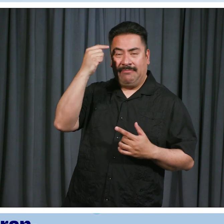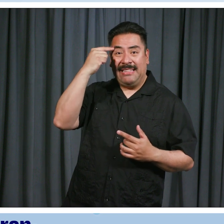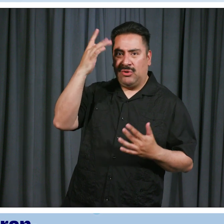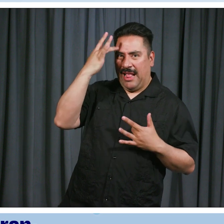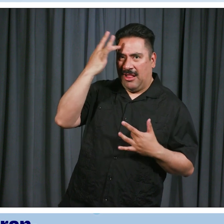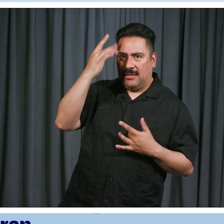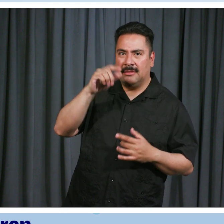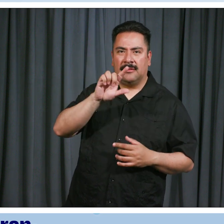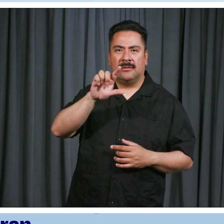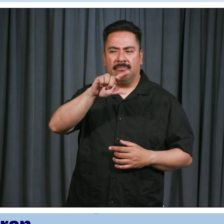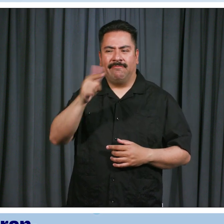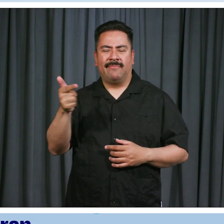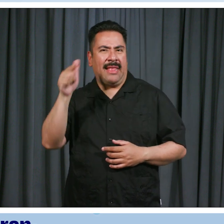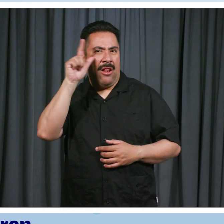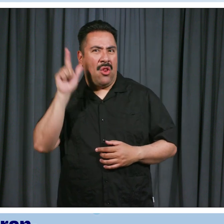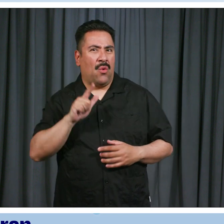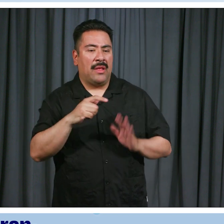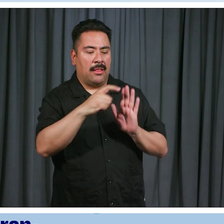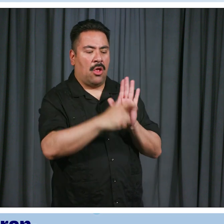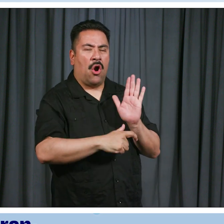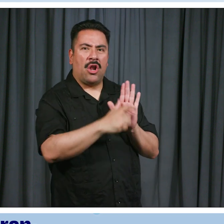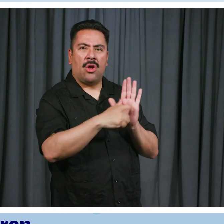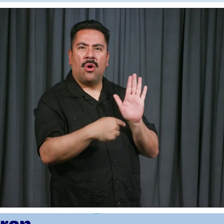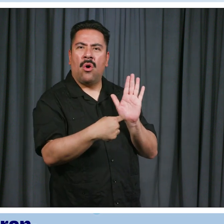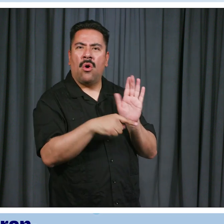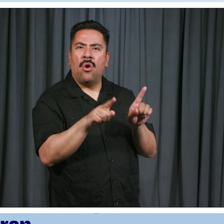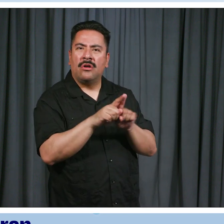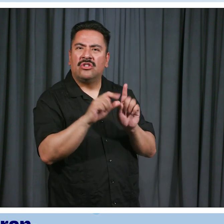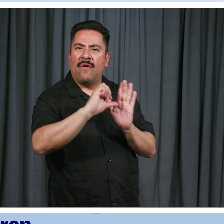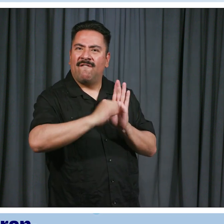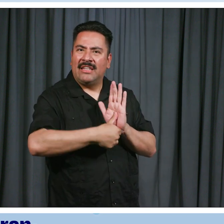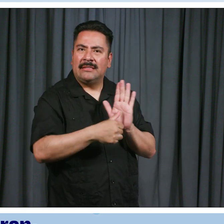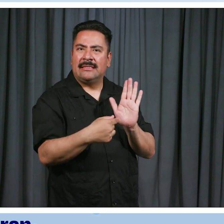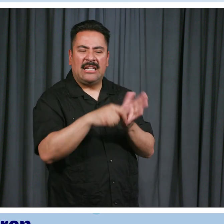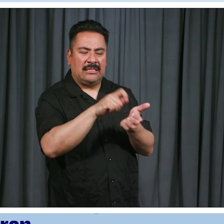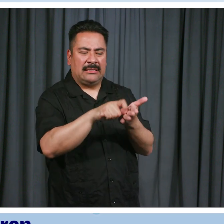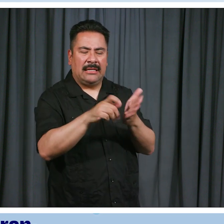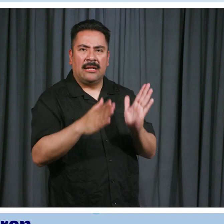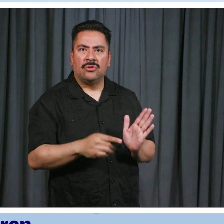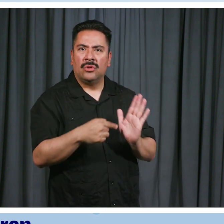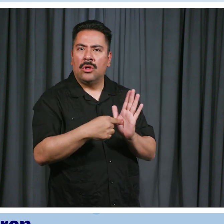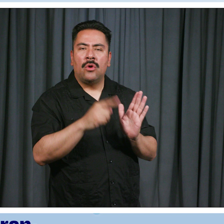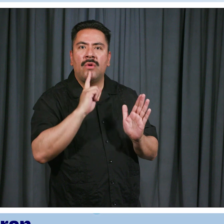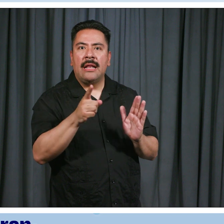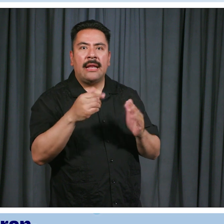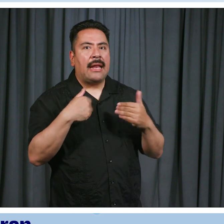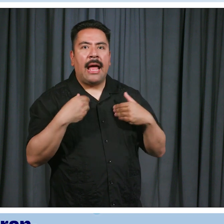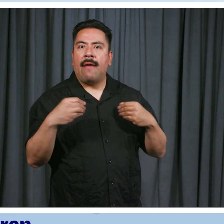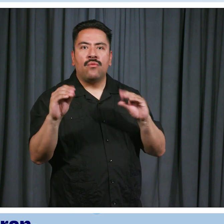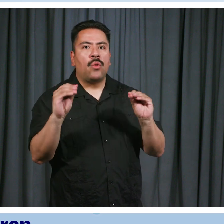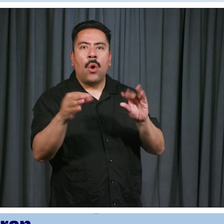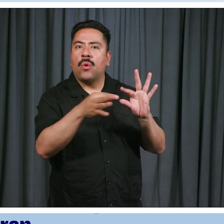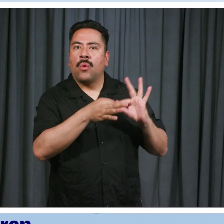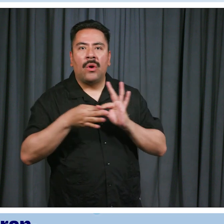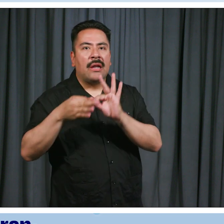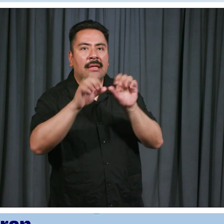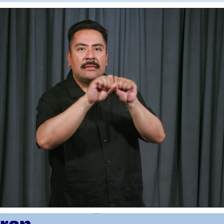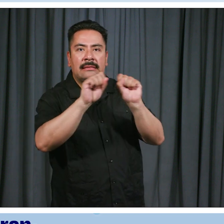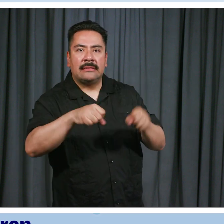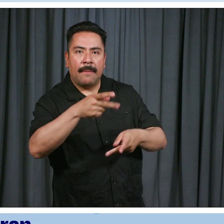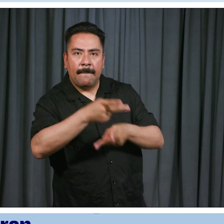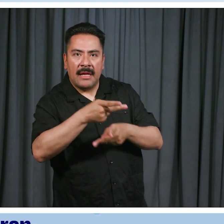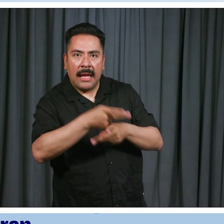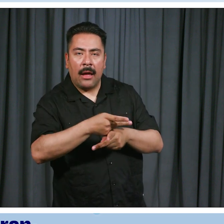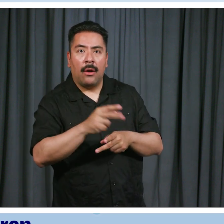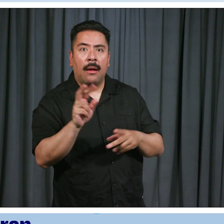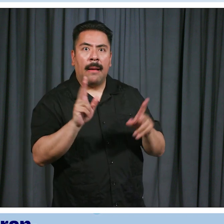and something that the article, of course, highlighted that the authors pointed out is that really there's not a coordinated system of care, and that these people are really